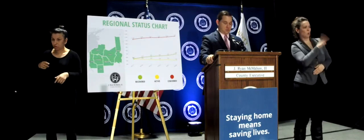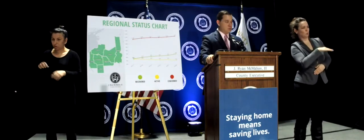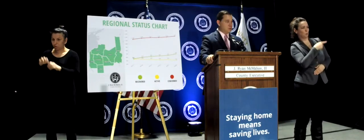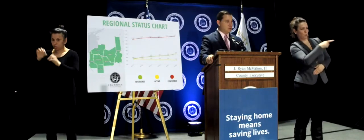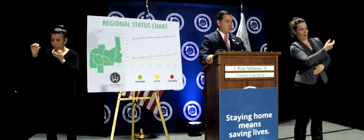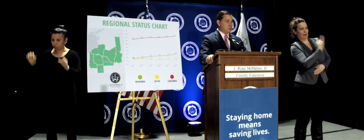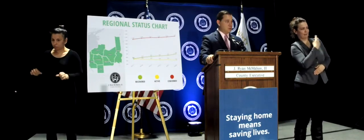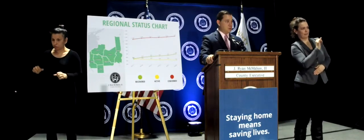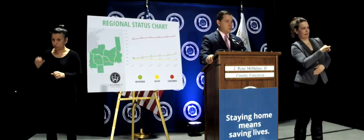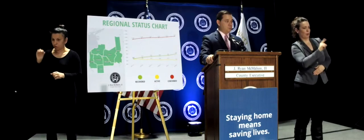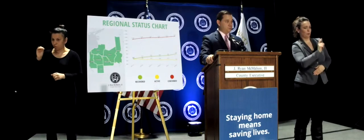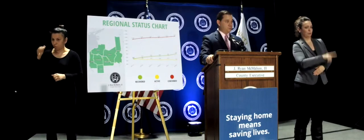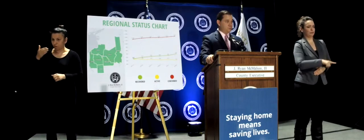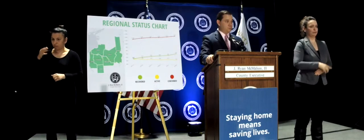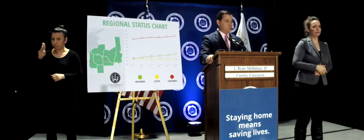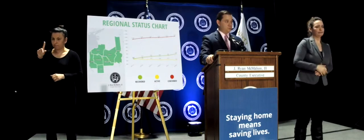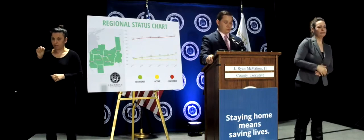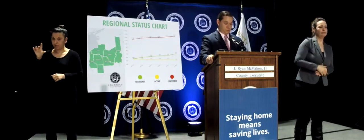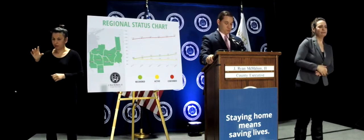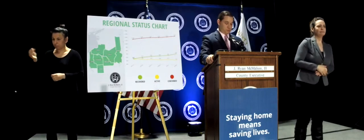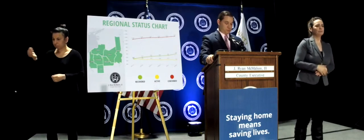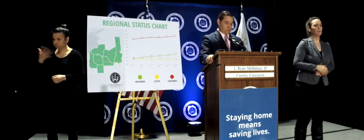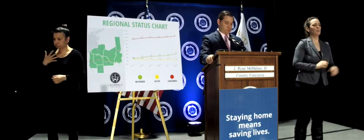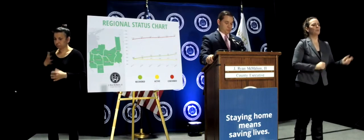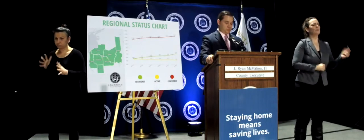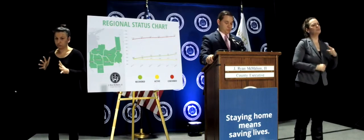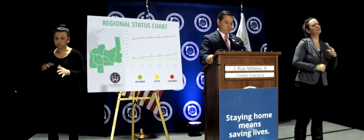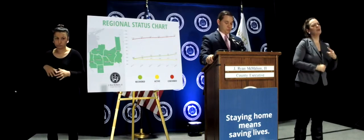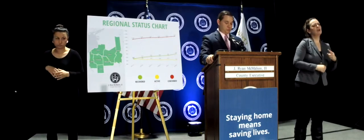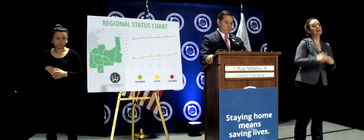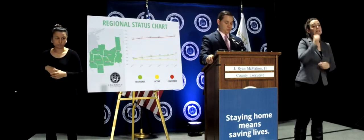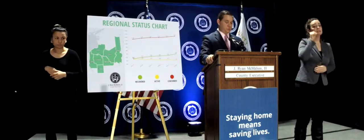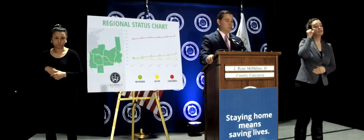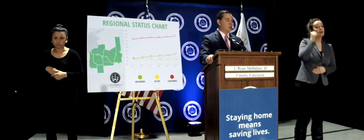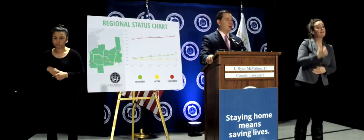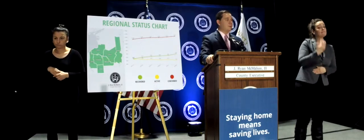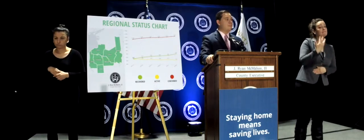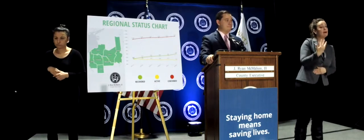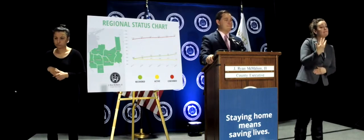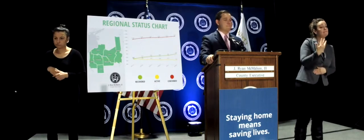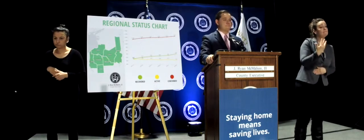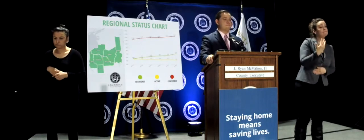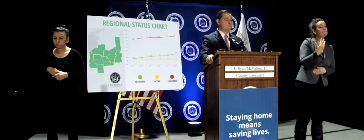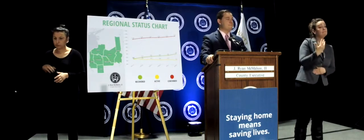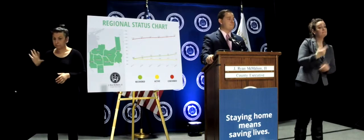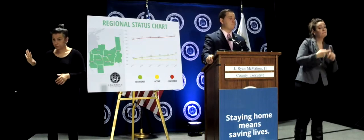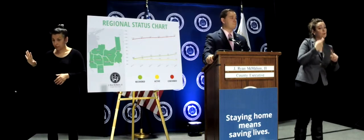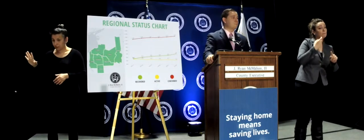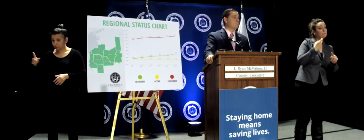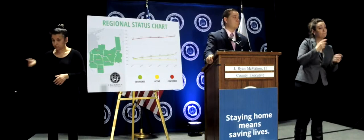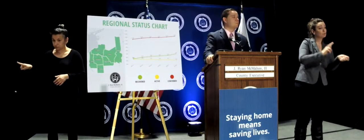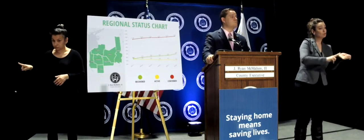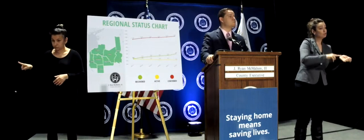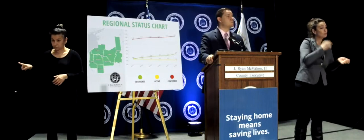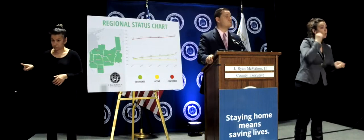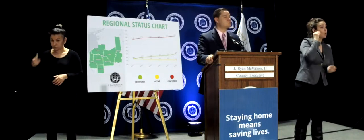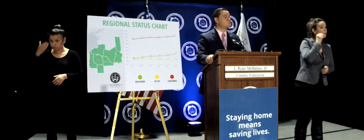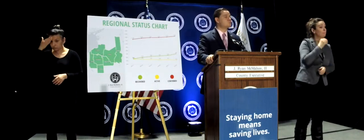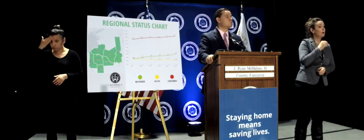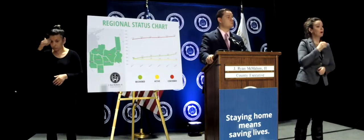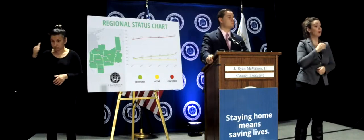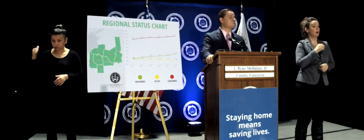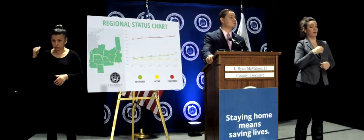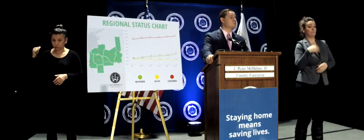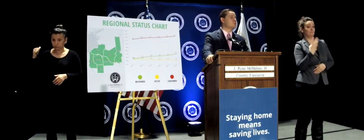5 yesterday, 5 affiliated cases, 4 of them had no symptoms. correct. Mm-hmm. And Given that